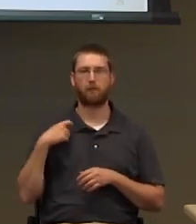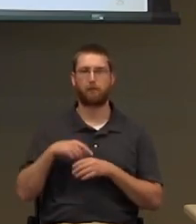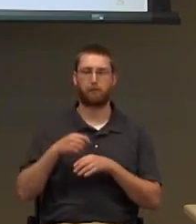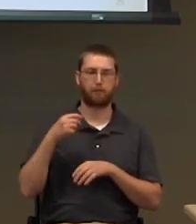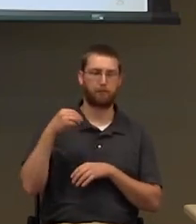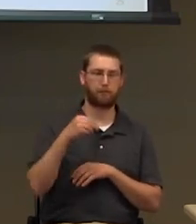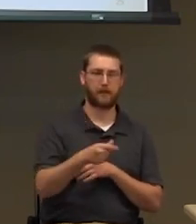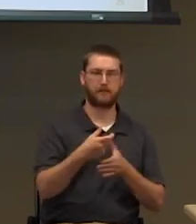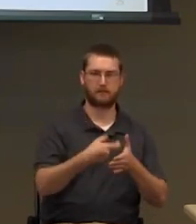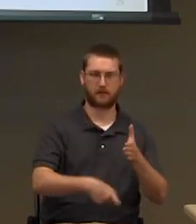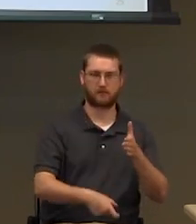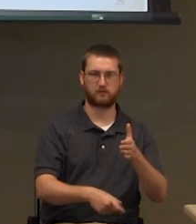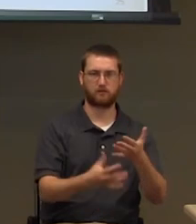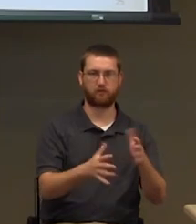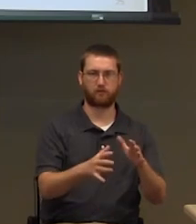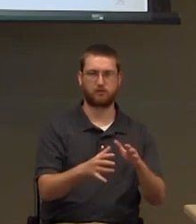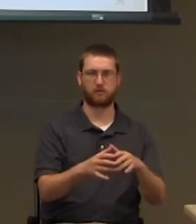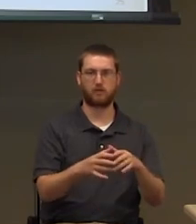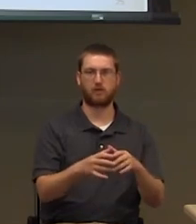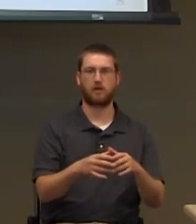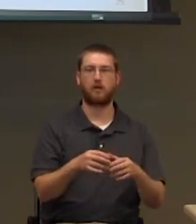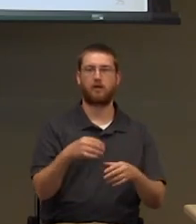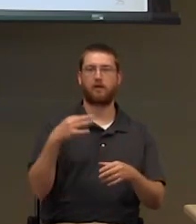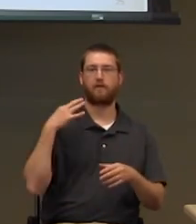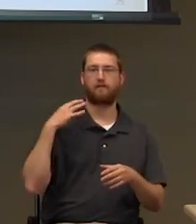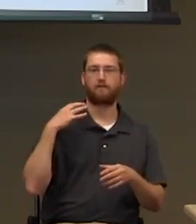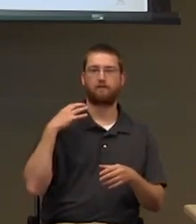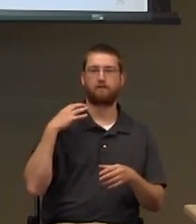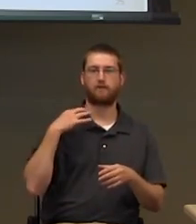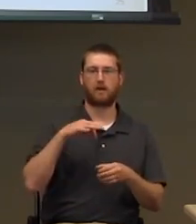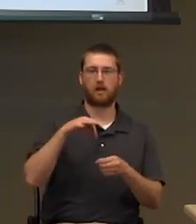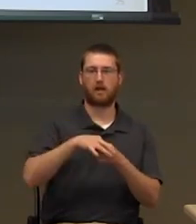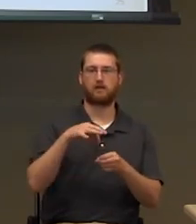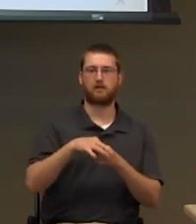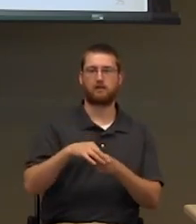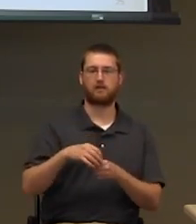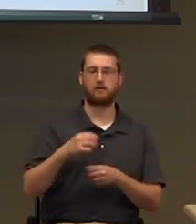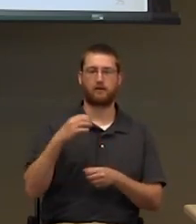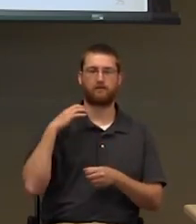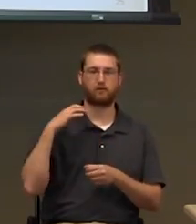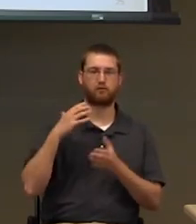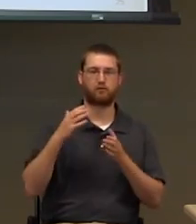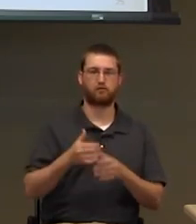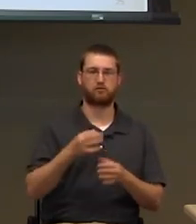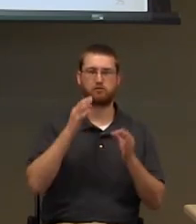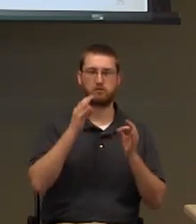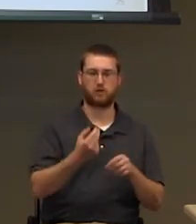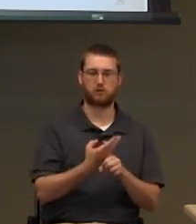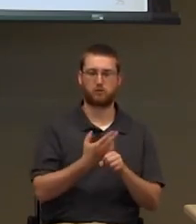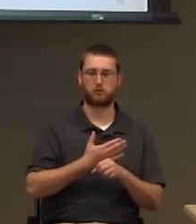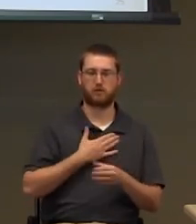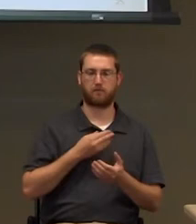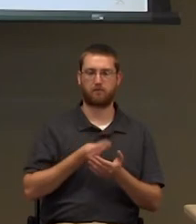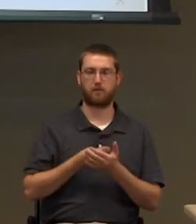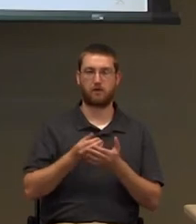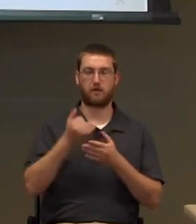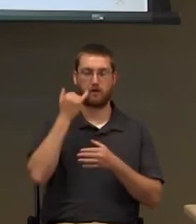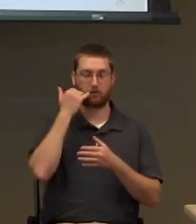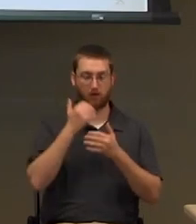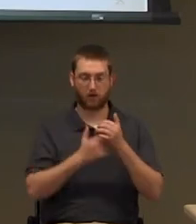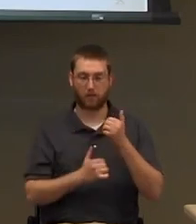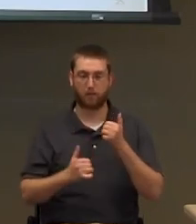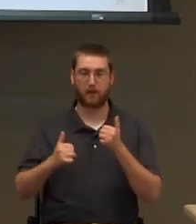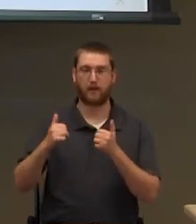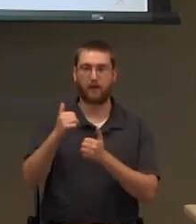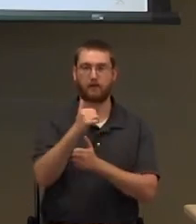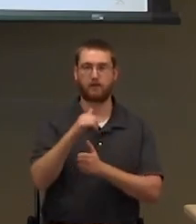taxes. That's where the elected officials can decide how they're going to use my money. If I'm willing to go above and beyond what my obligation is, then